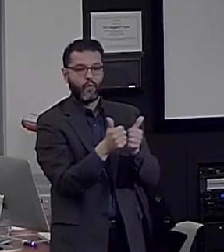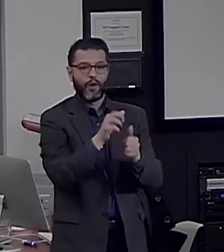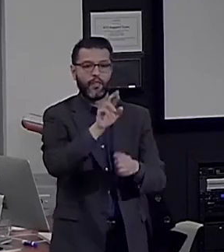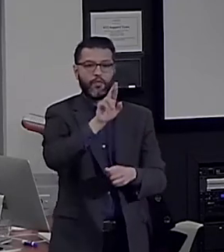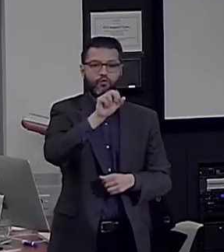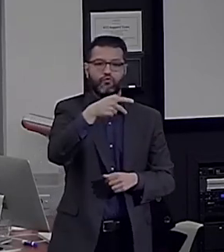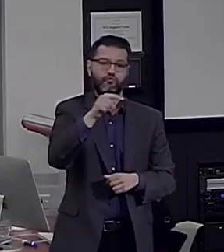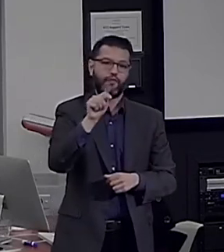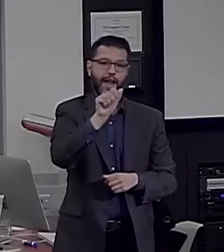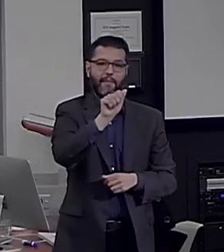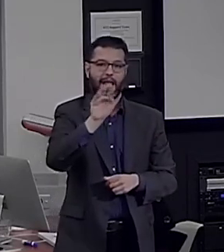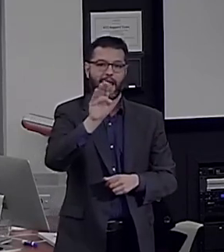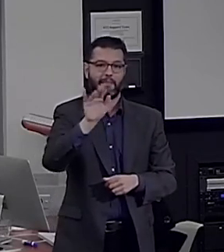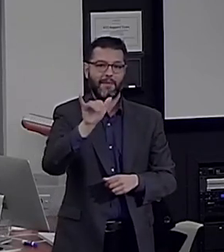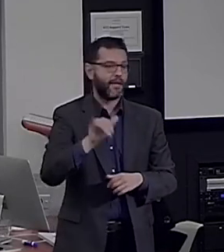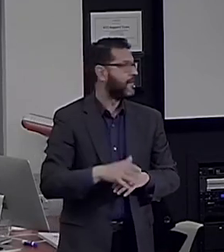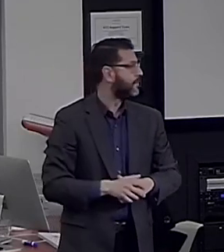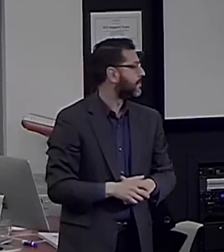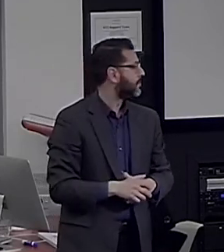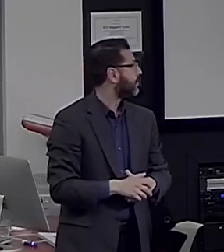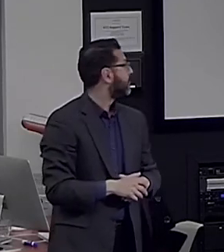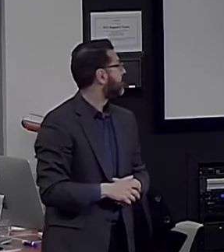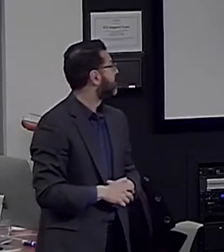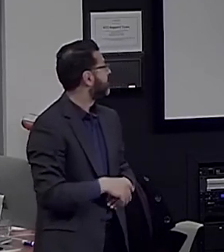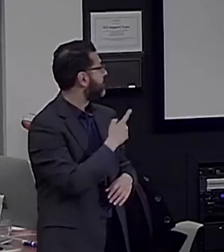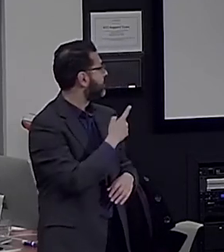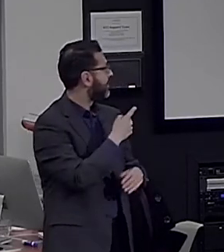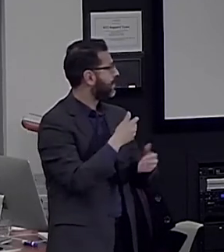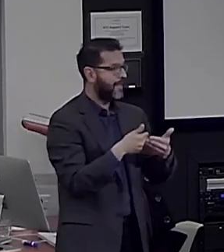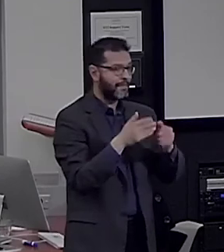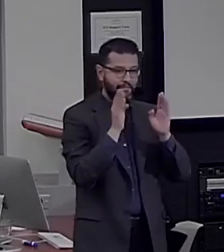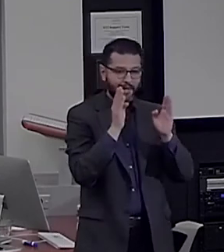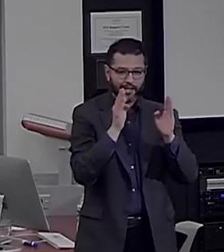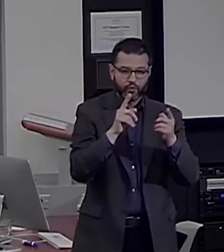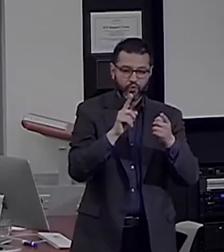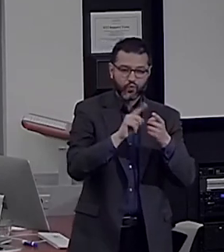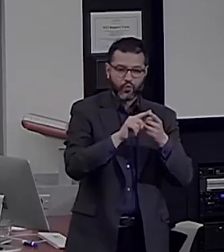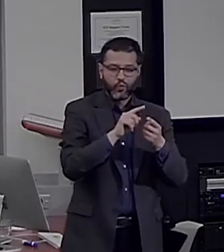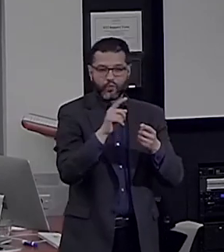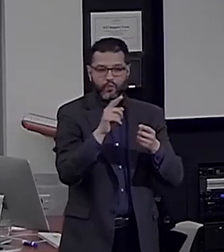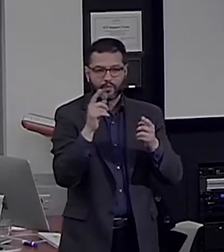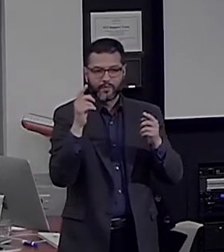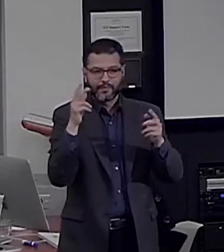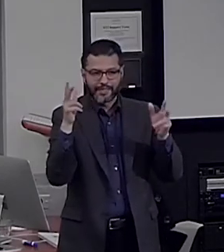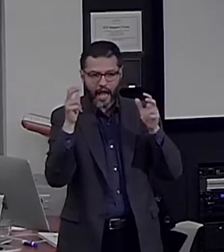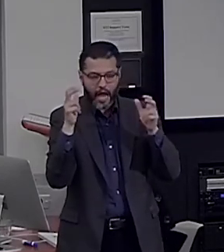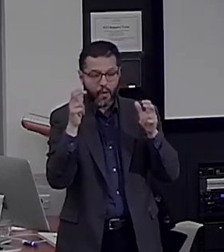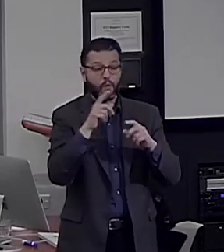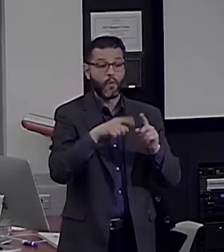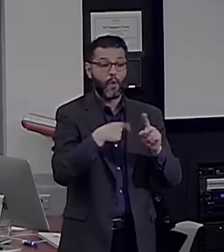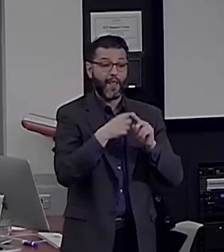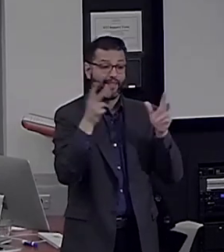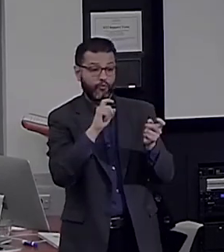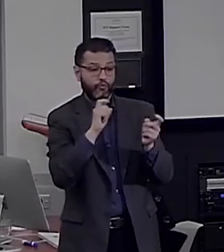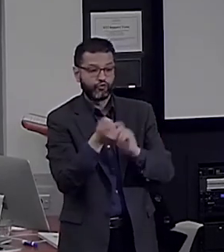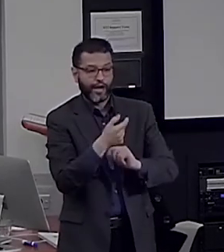let me see if this will work and the baby pay attention to a series of sounds that were coming in when the sound changed and